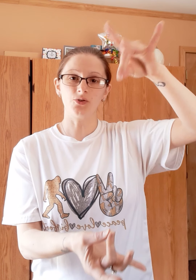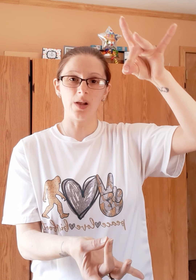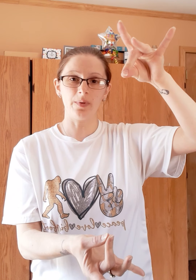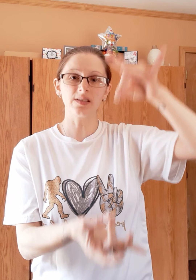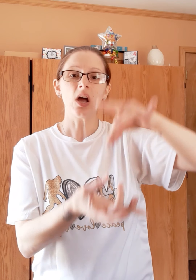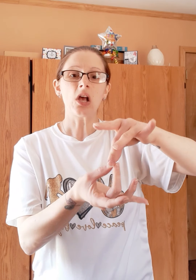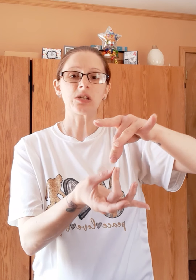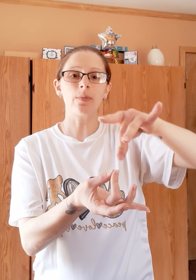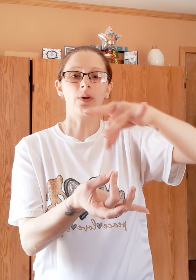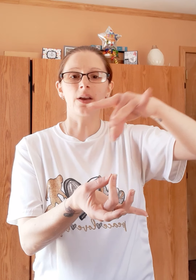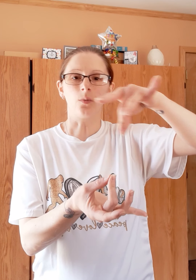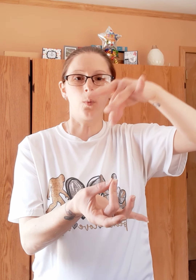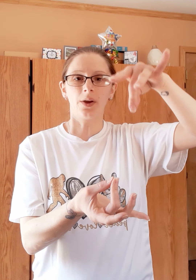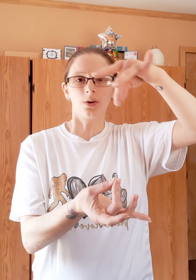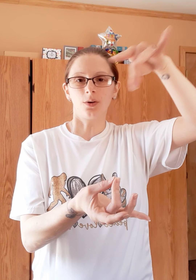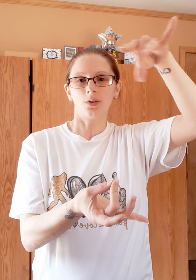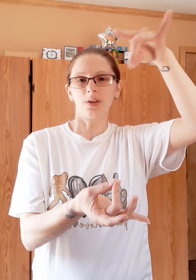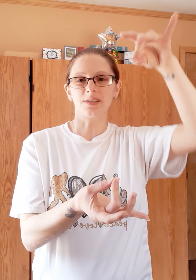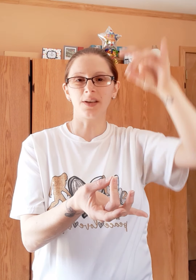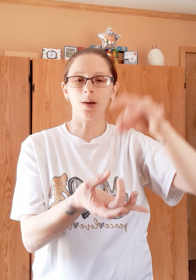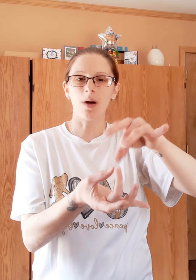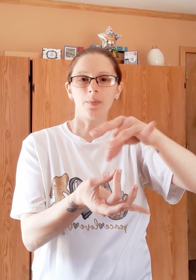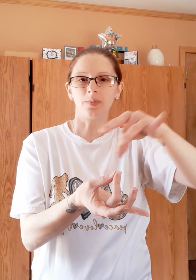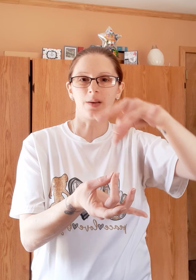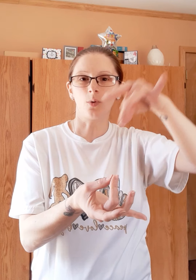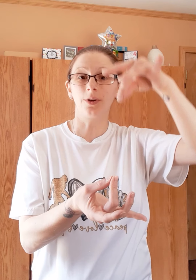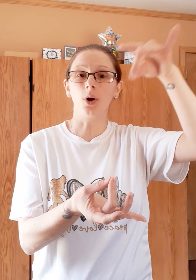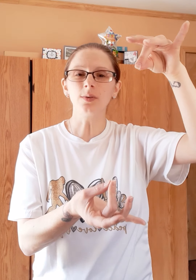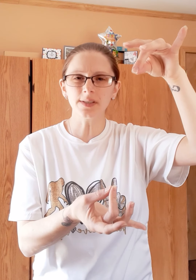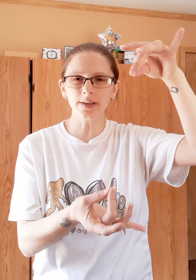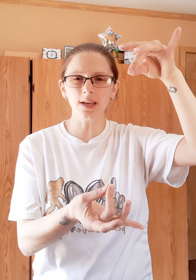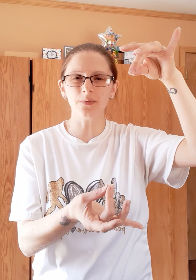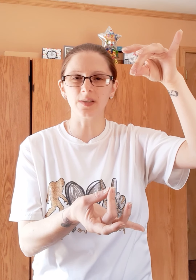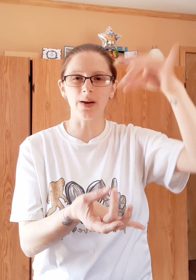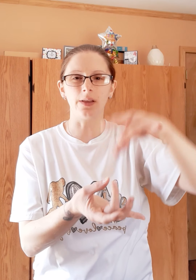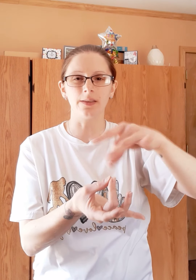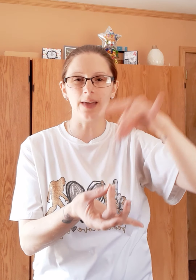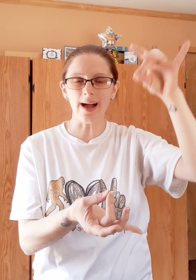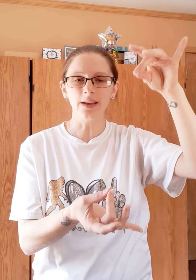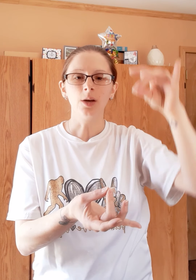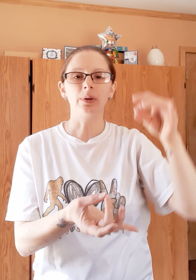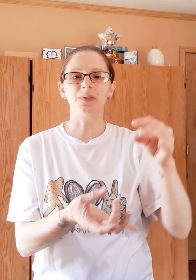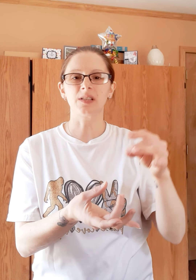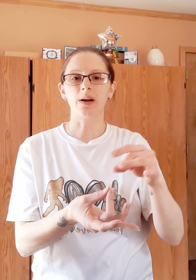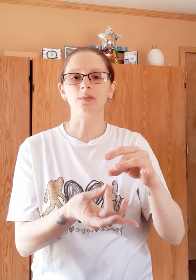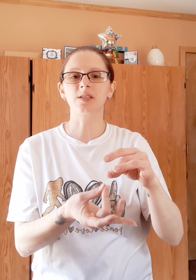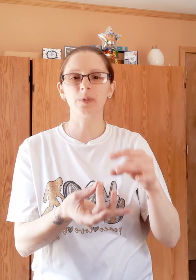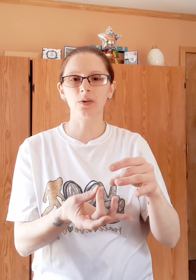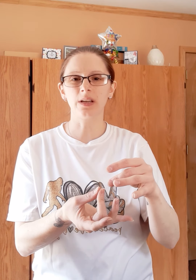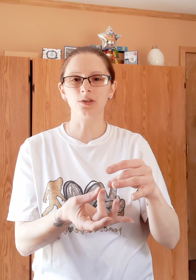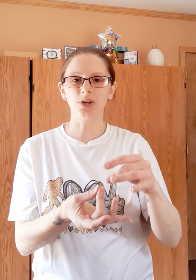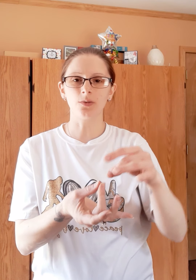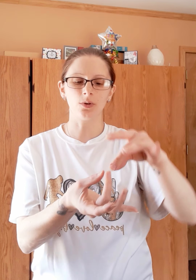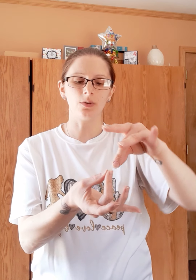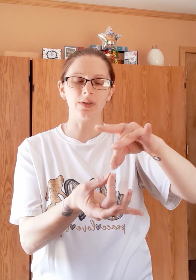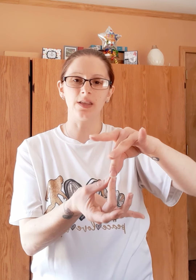up like this. Some people kind of wiggle as they come up, like more ghostly if it's about like that. But if it's about spirit in general, then they